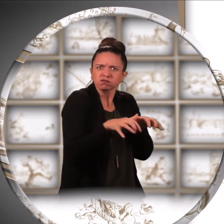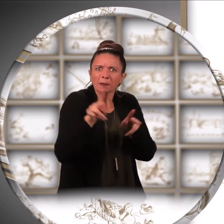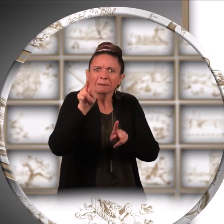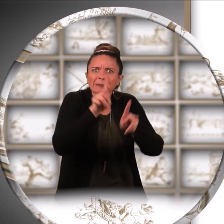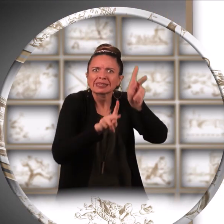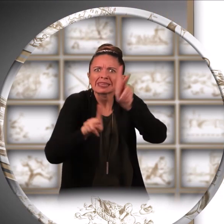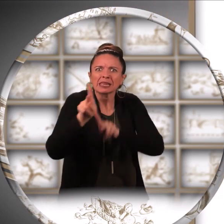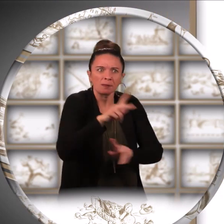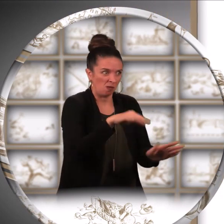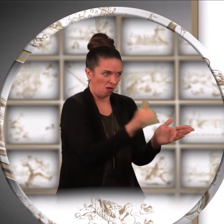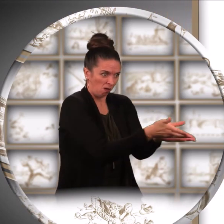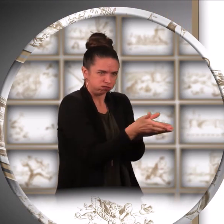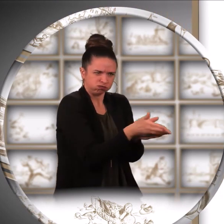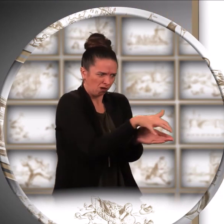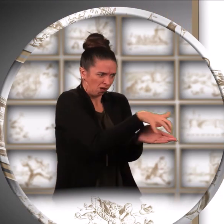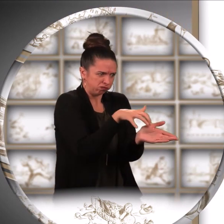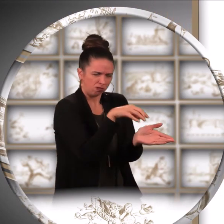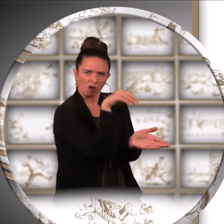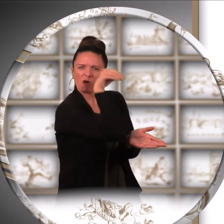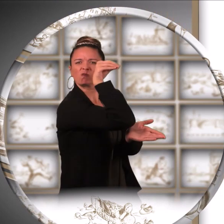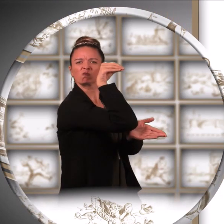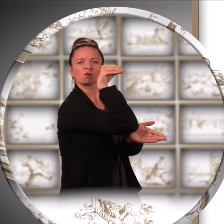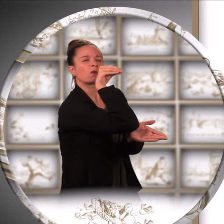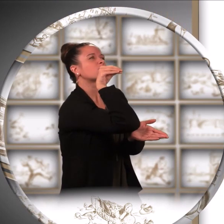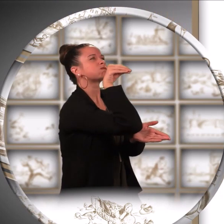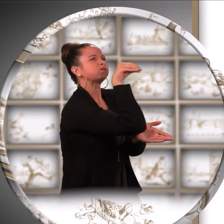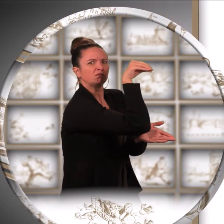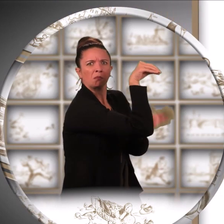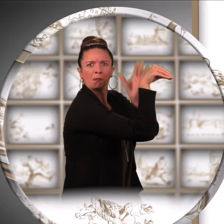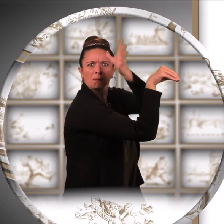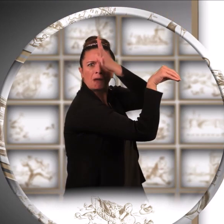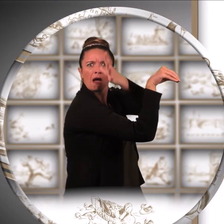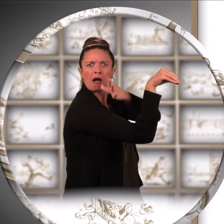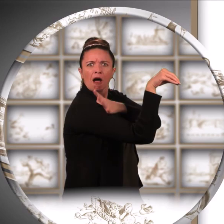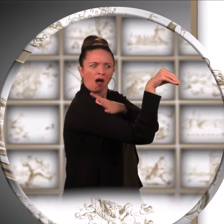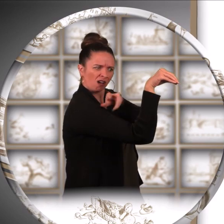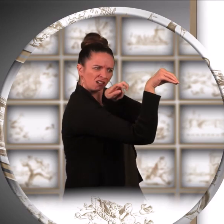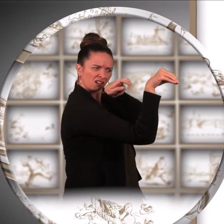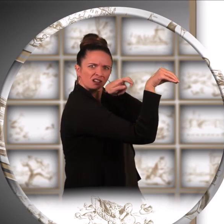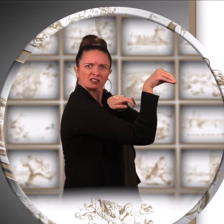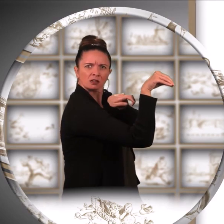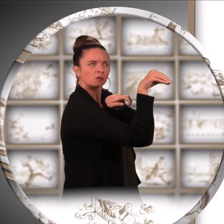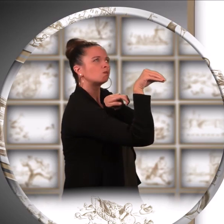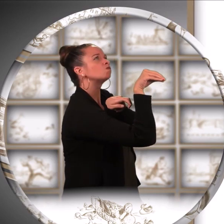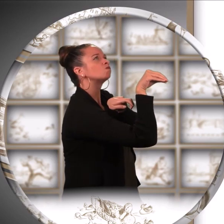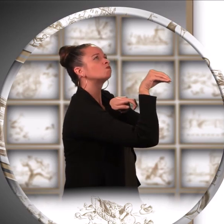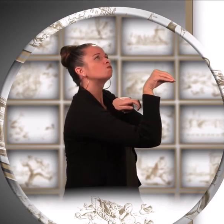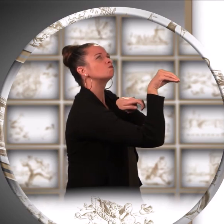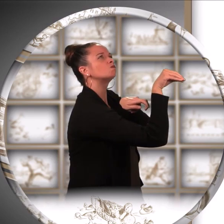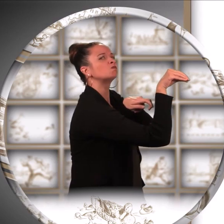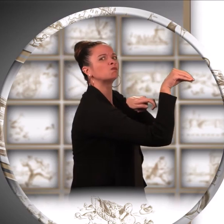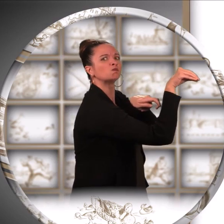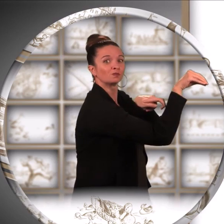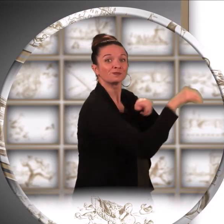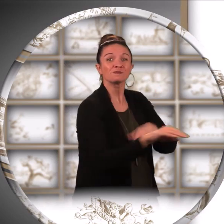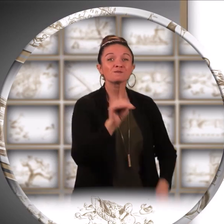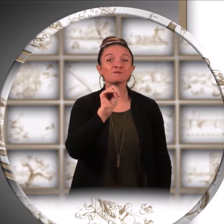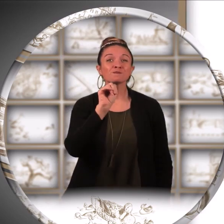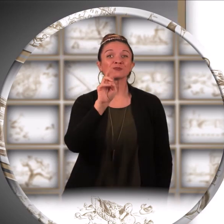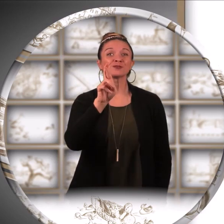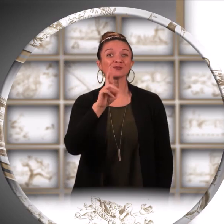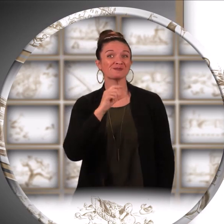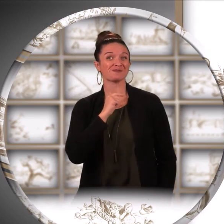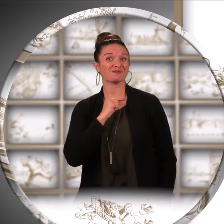It was pushing a boat full of people, and there was a man sitting on its back. "Good